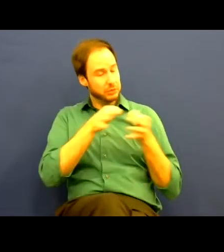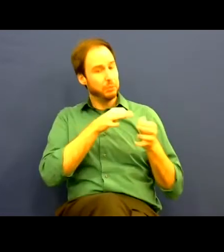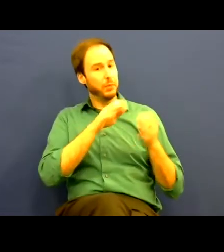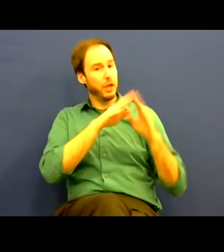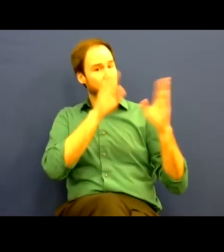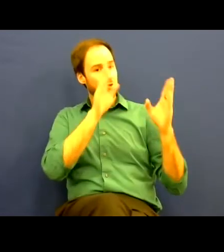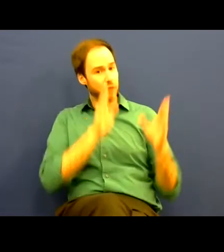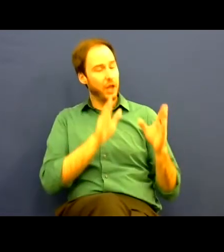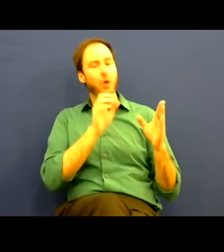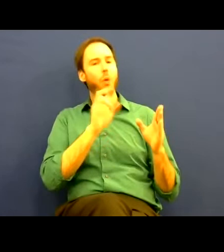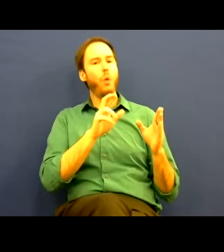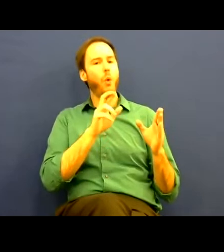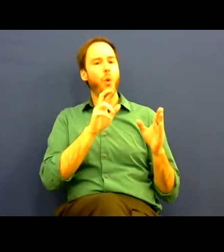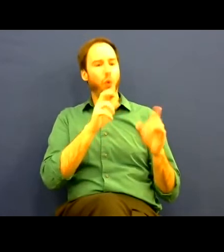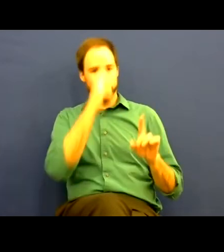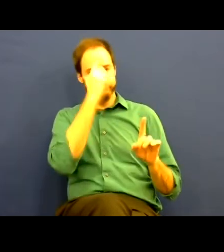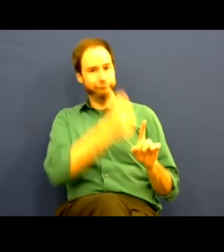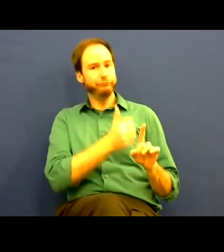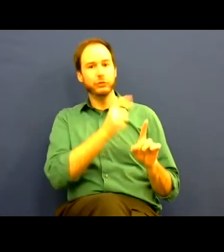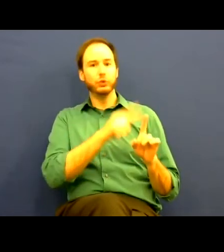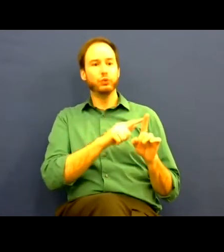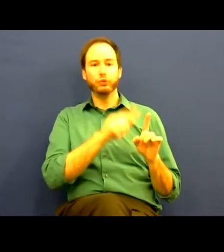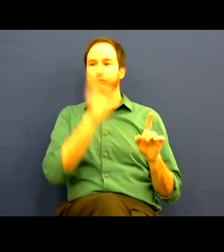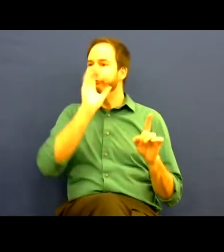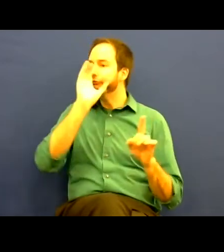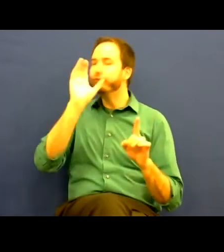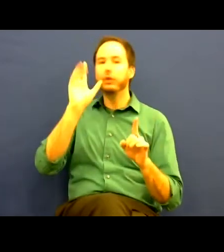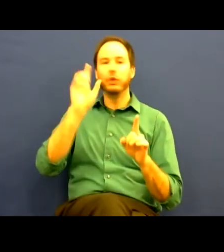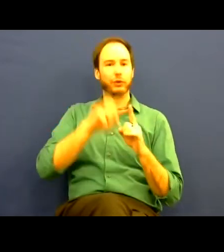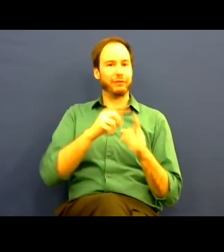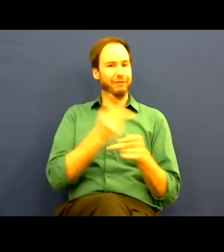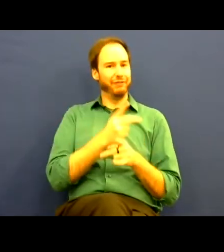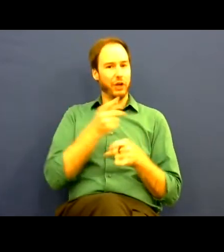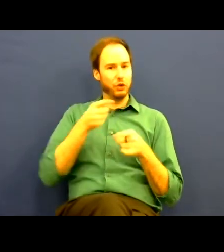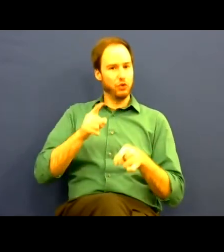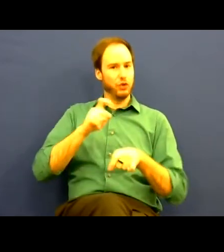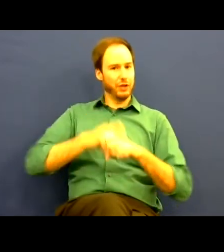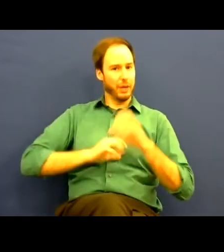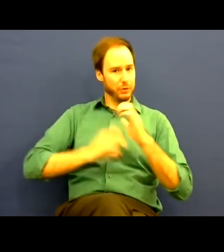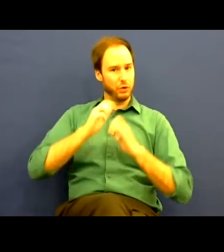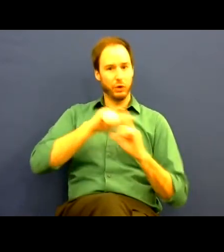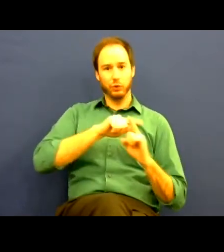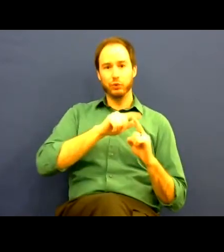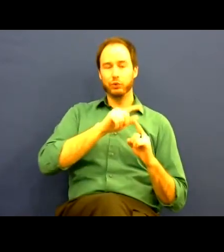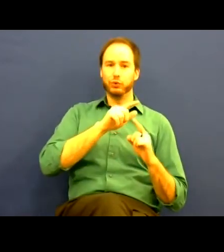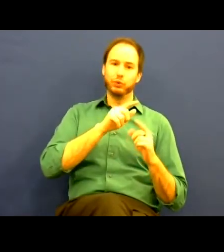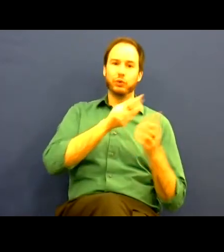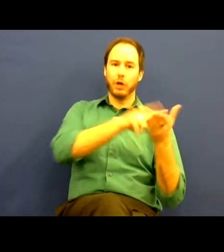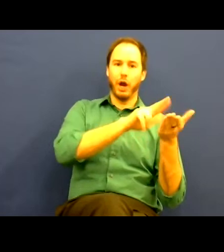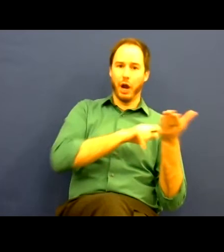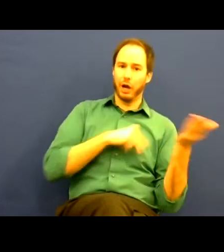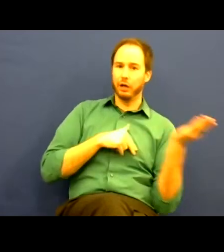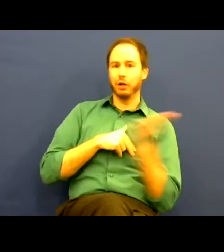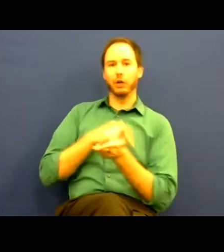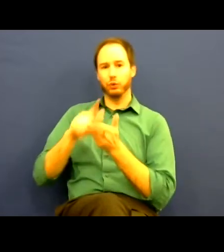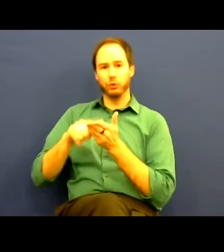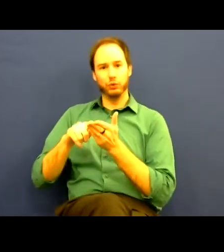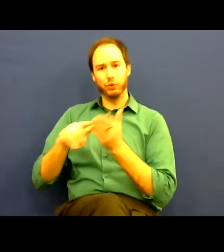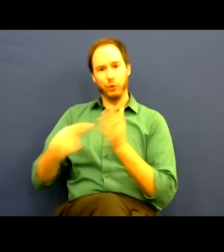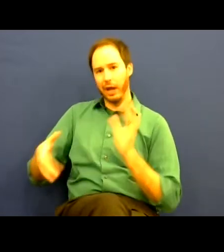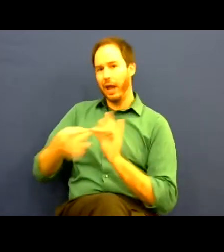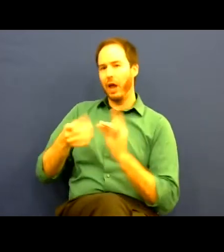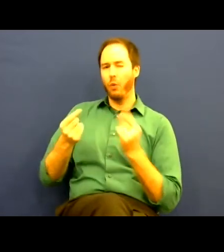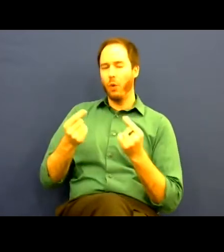this? Or is this up to them just to find somebody at the time of the construction of the water main? Sure. So